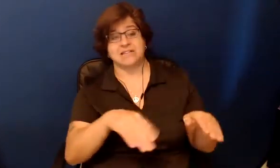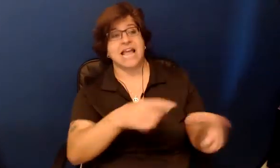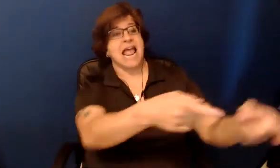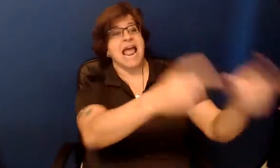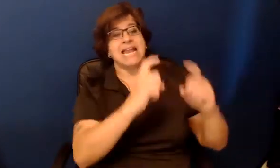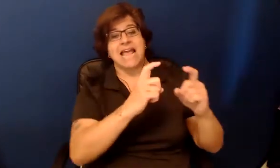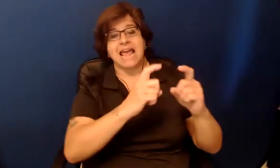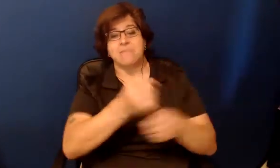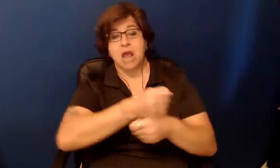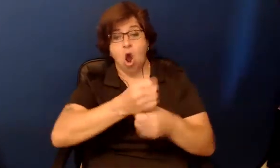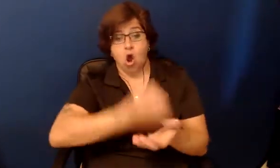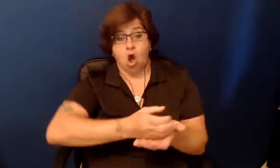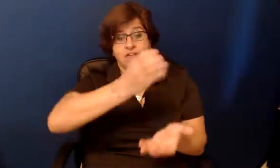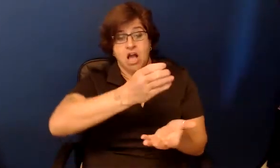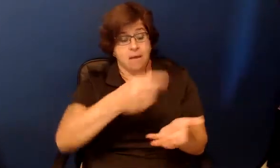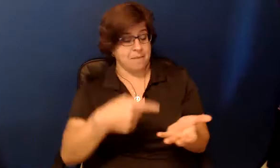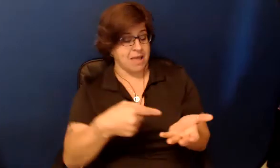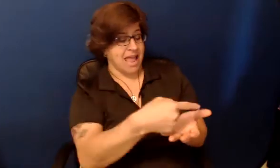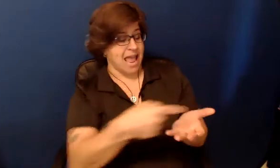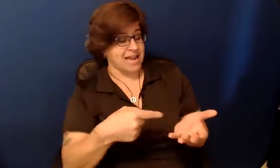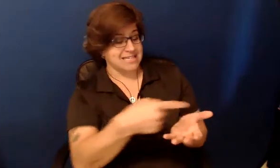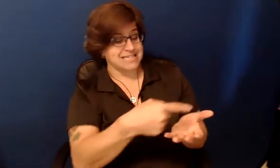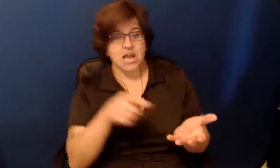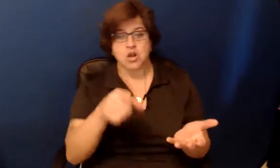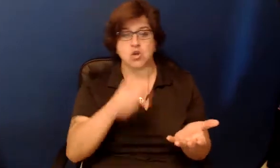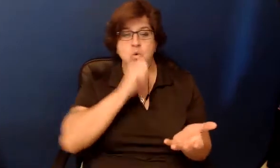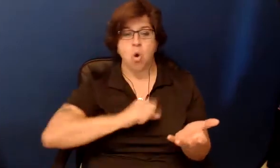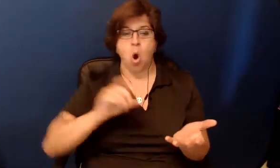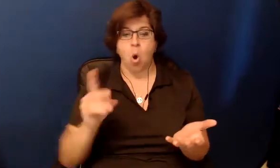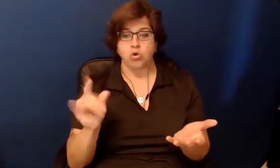cup there with coffee in it, and inscribed on the cup is "You Old Dog."